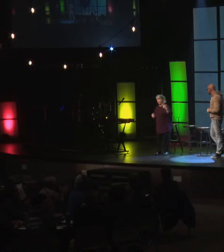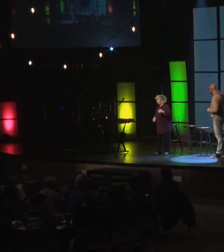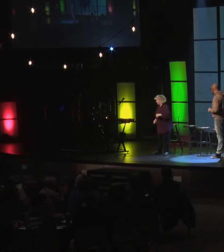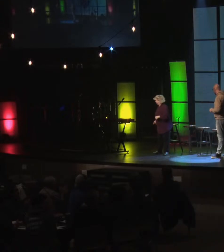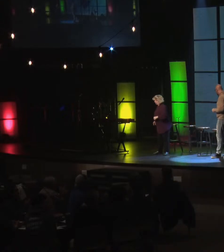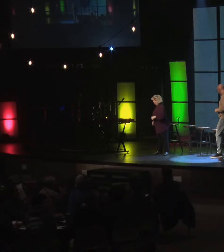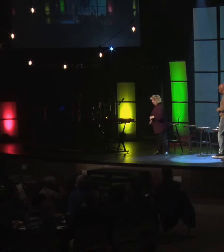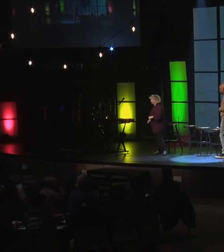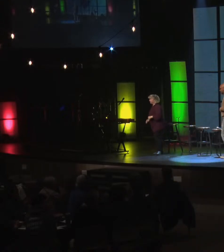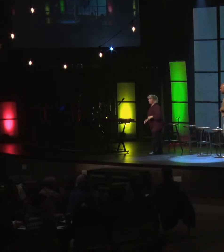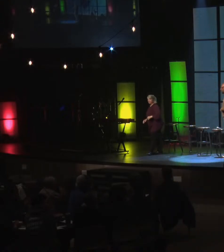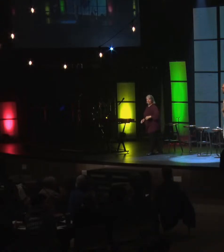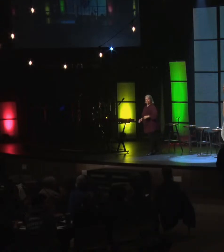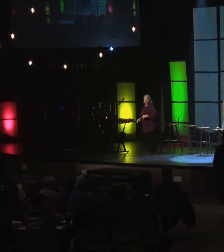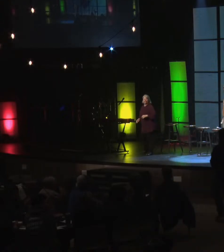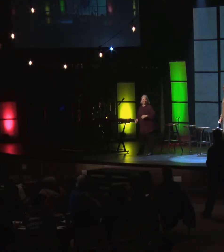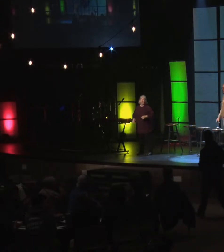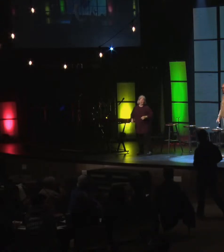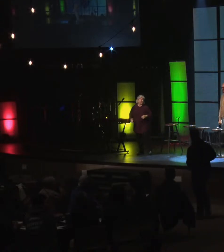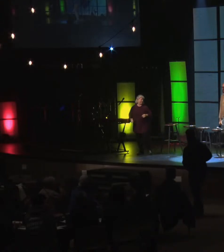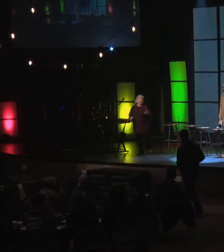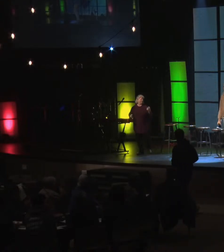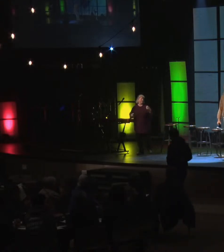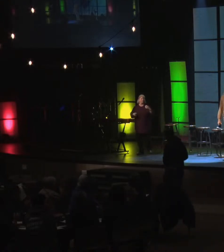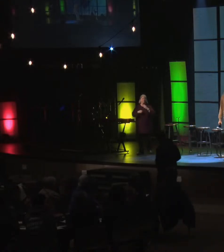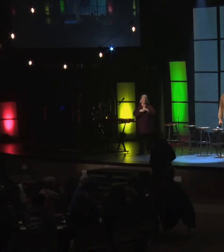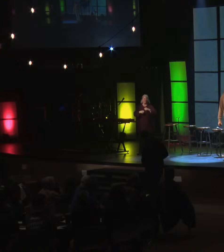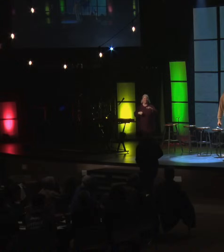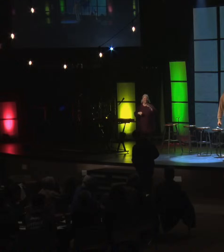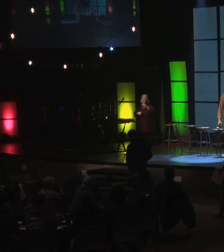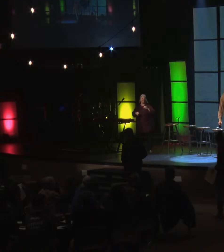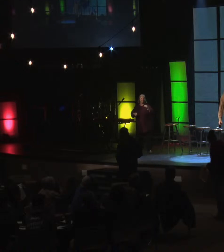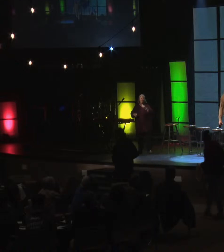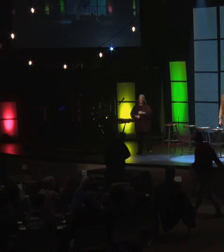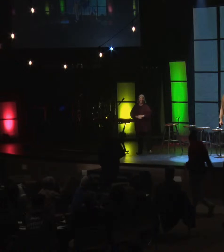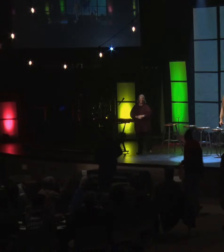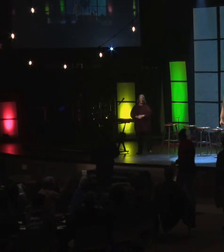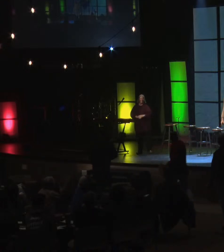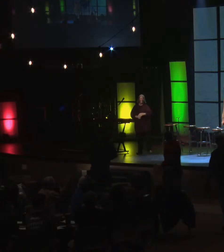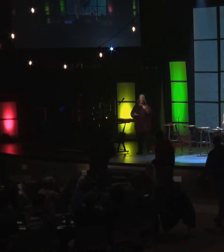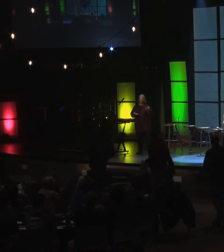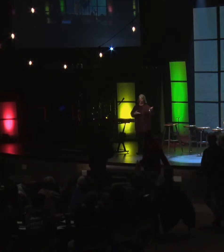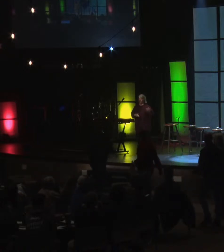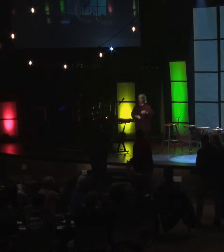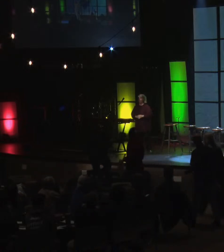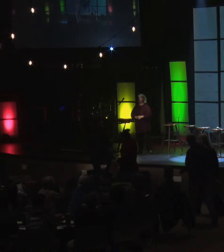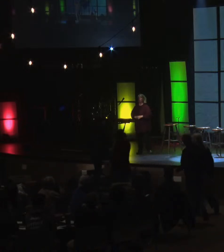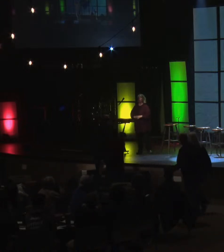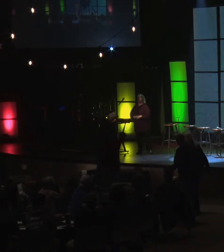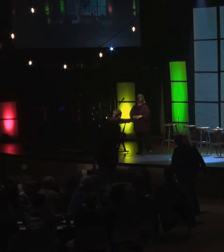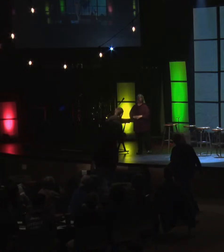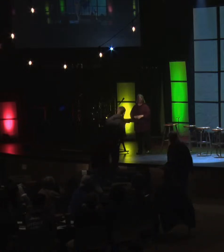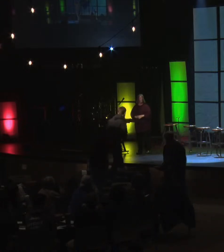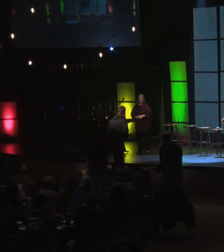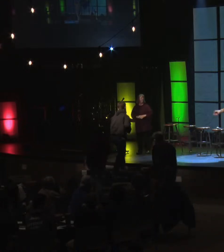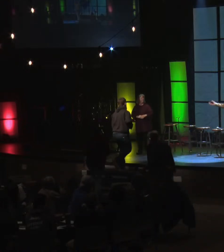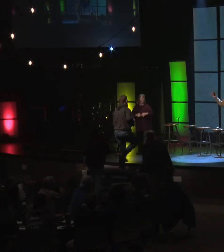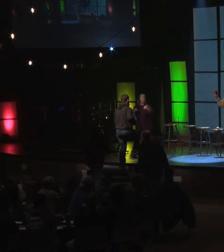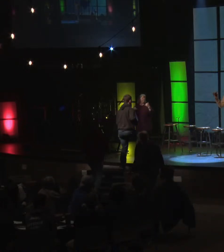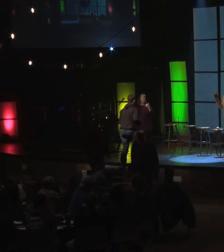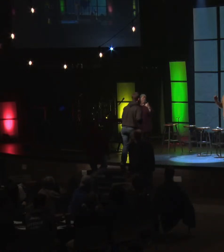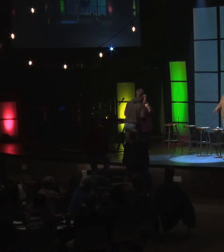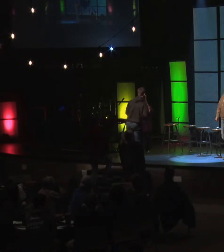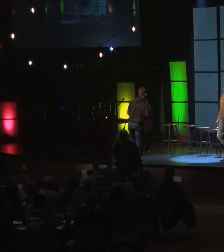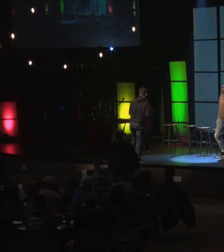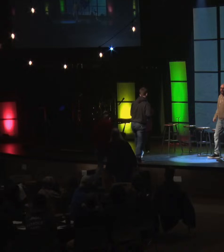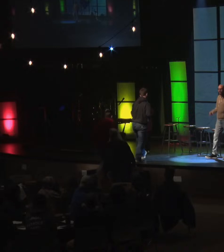down. We want to make space for them. And we're going to play our little